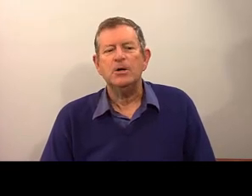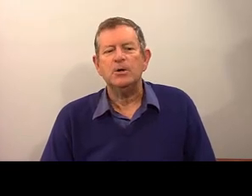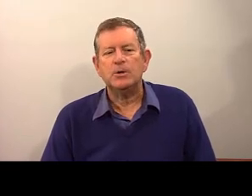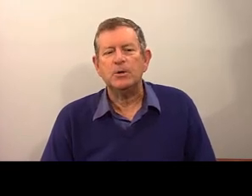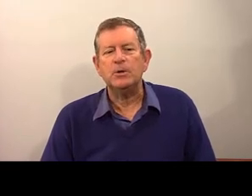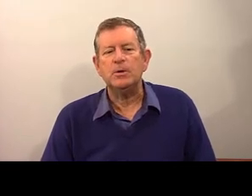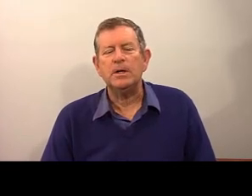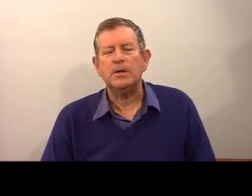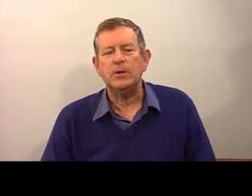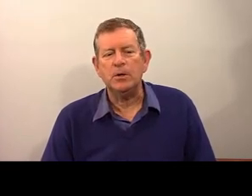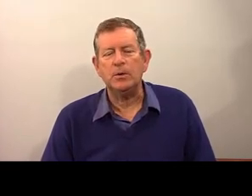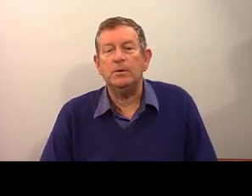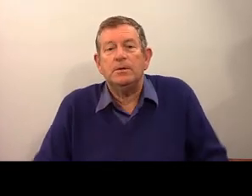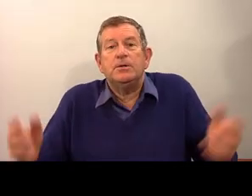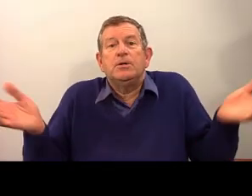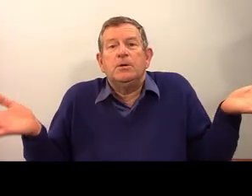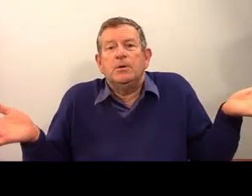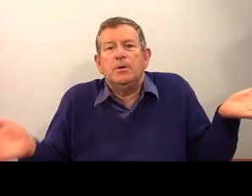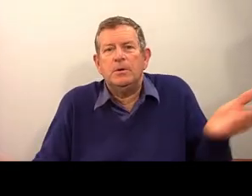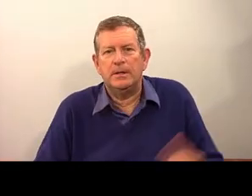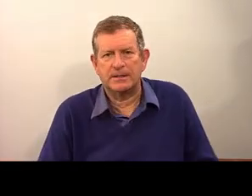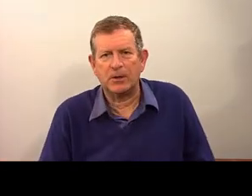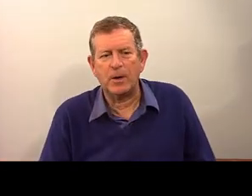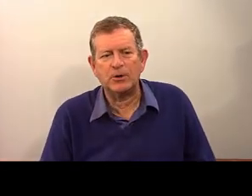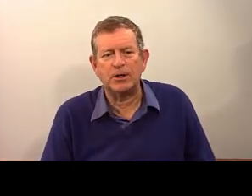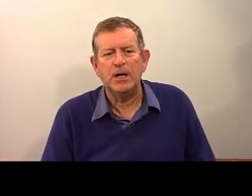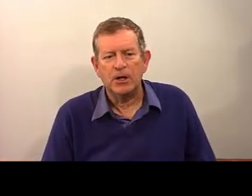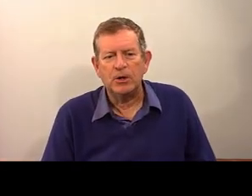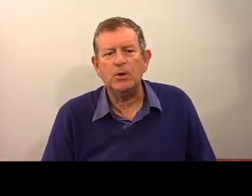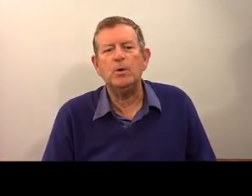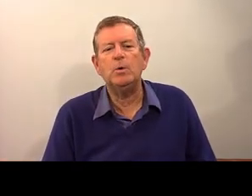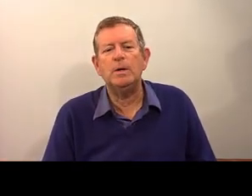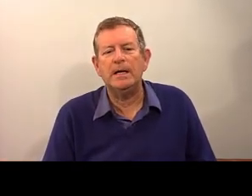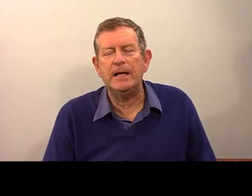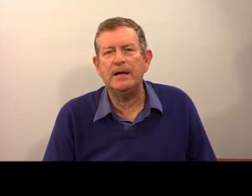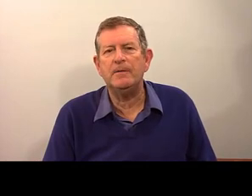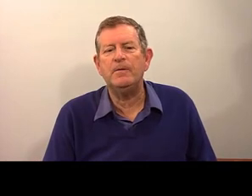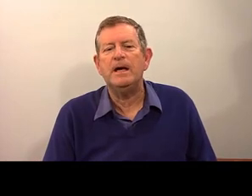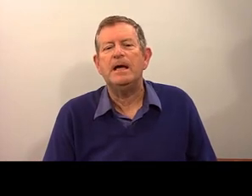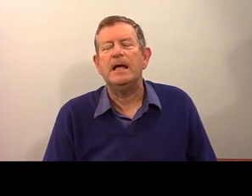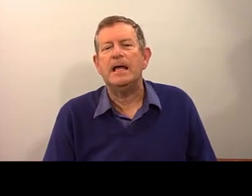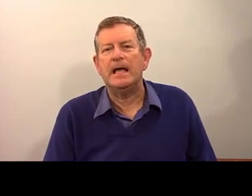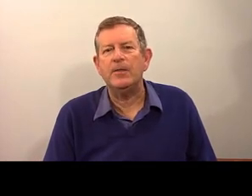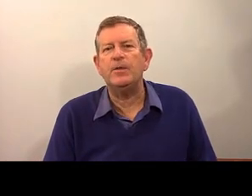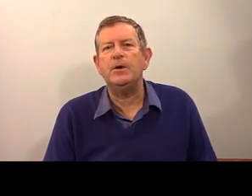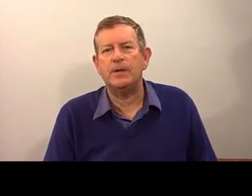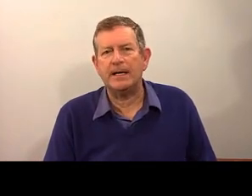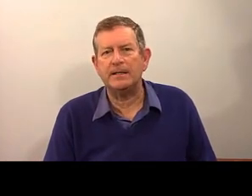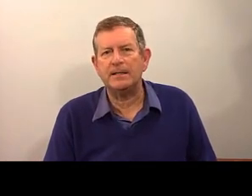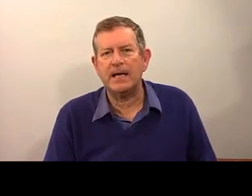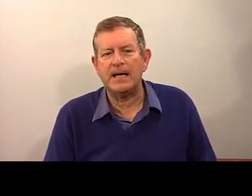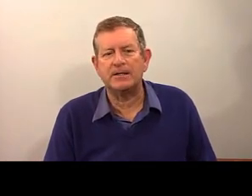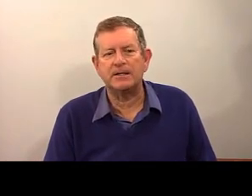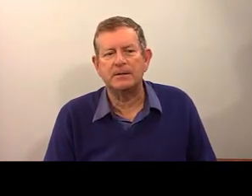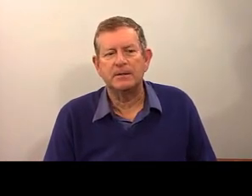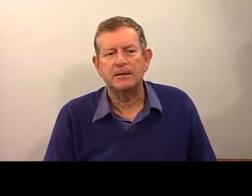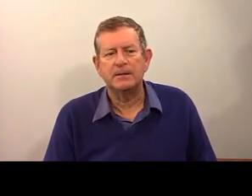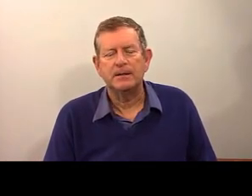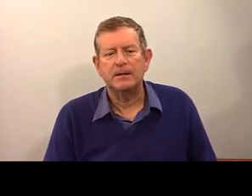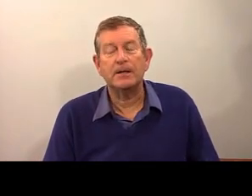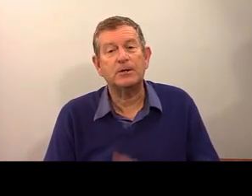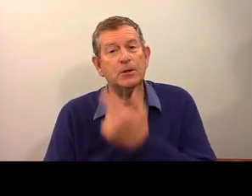Okay, that's the question, you live in the United